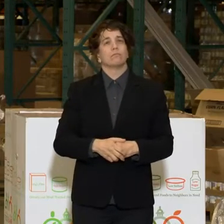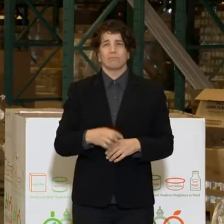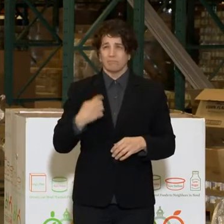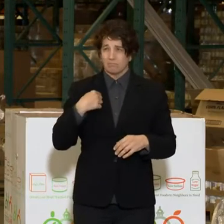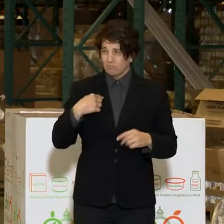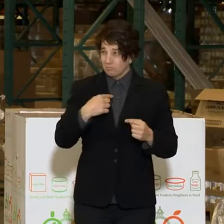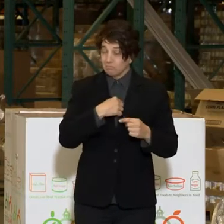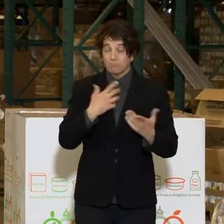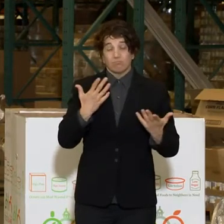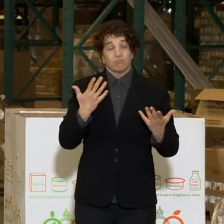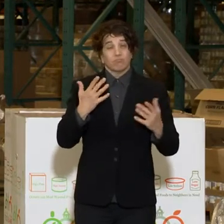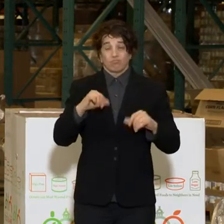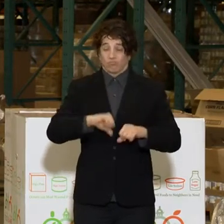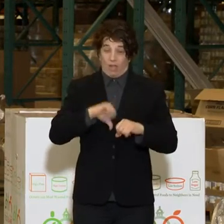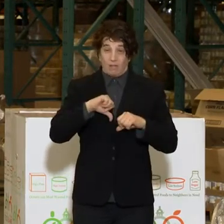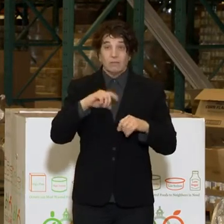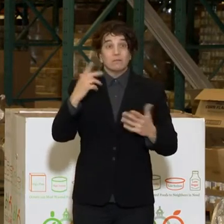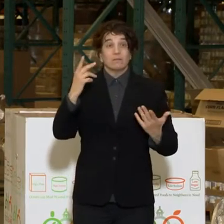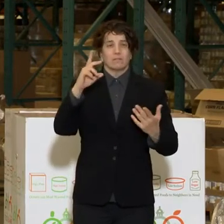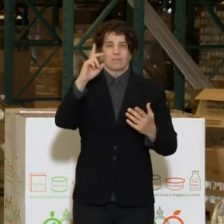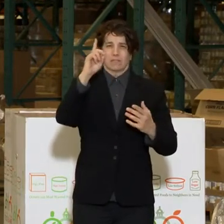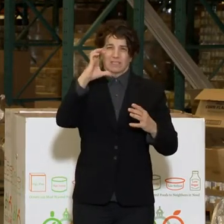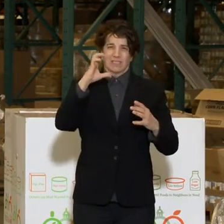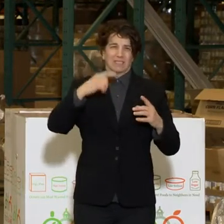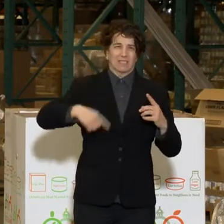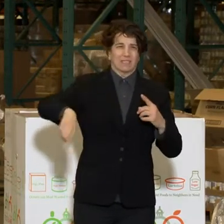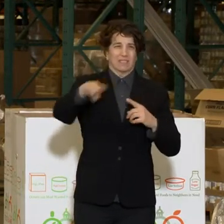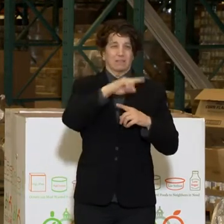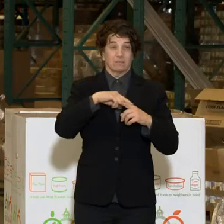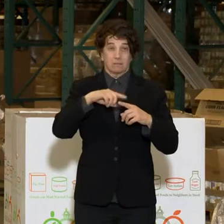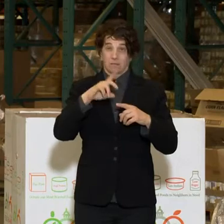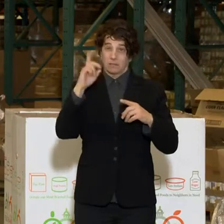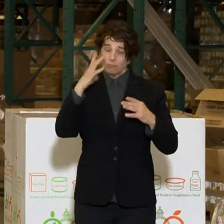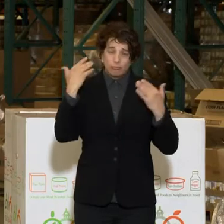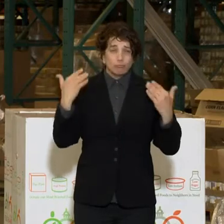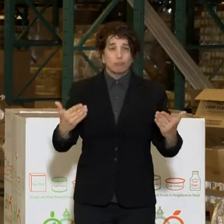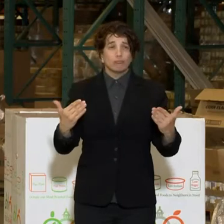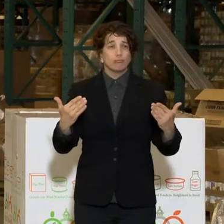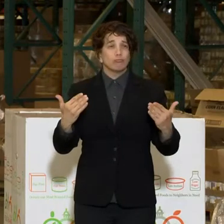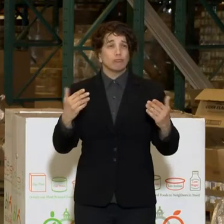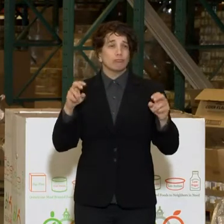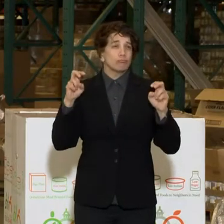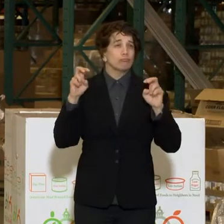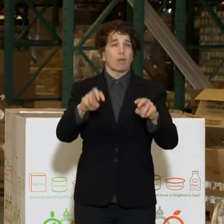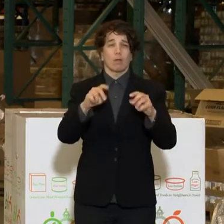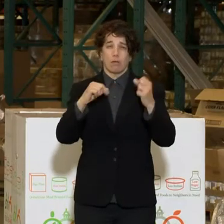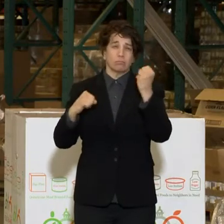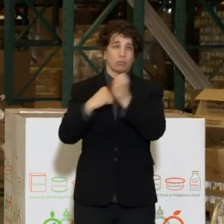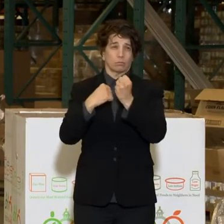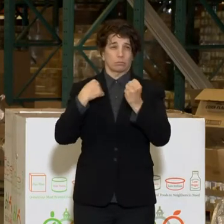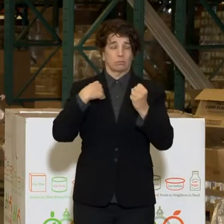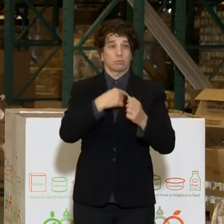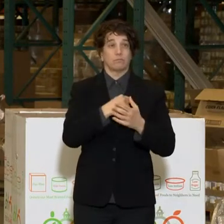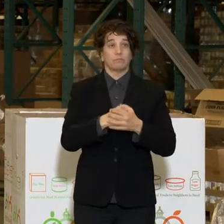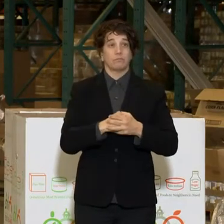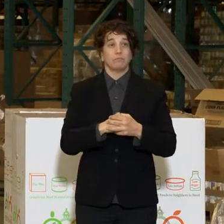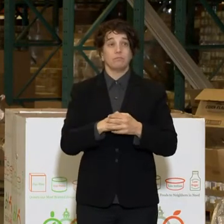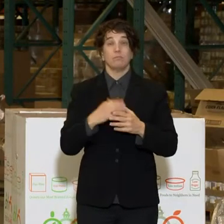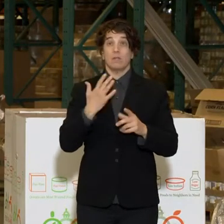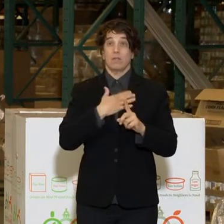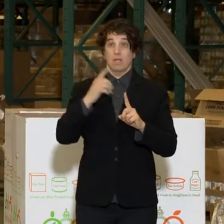that we have built a government that is resilient and a government that can deal with tough